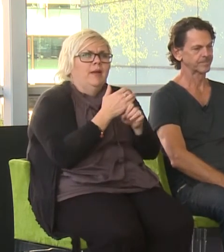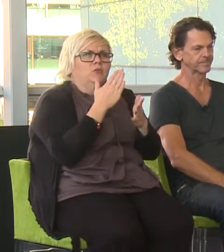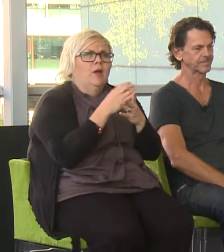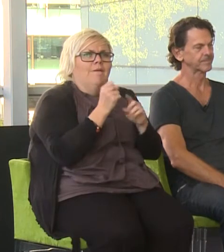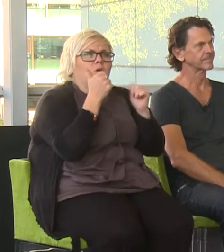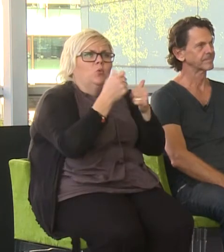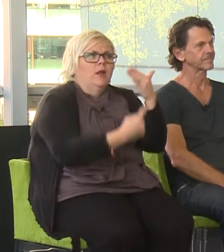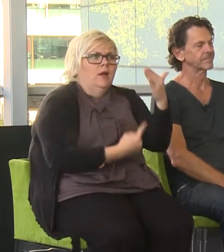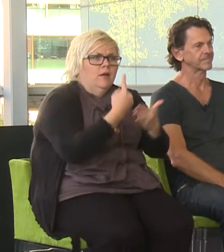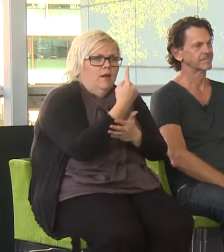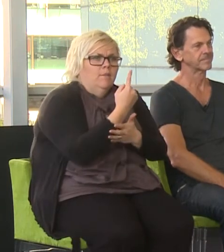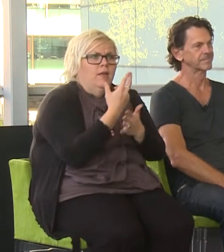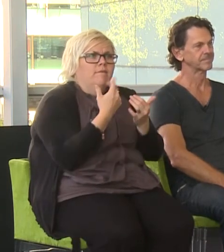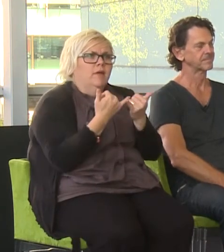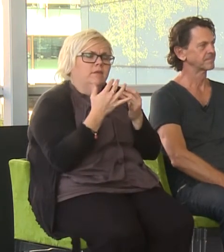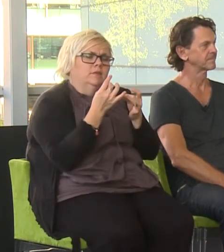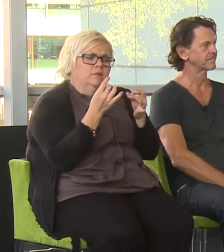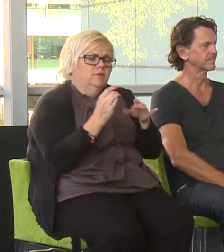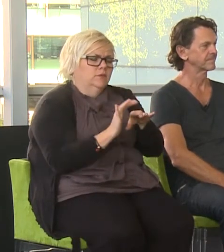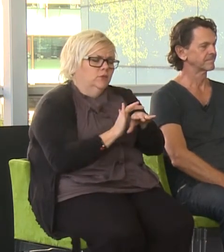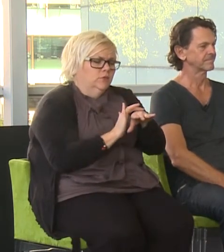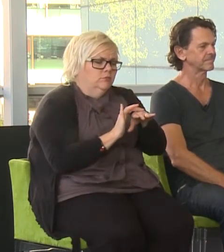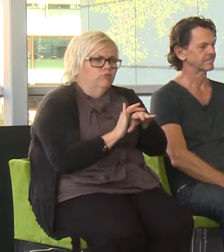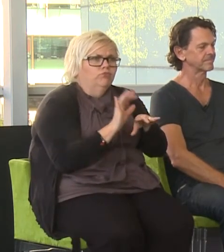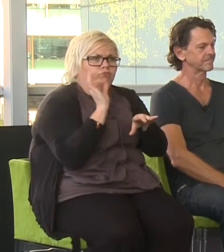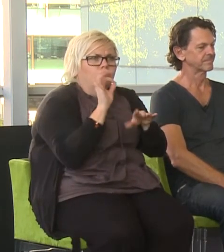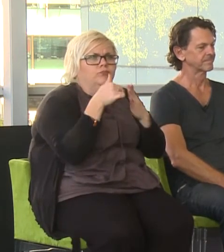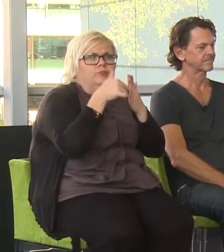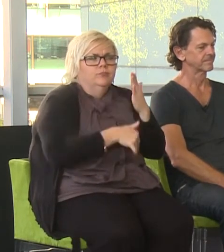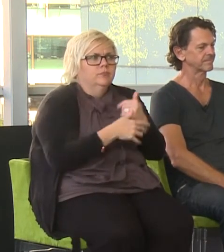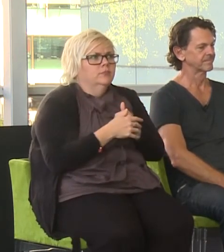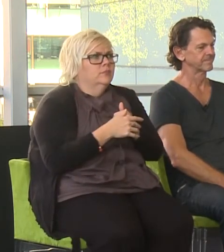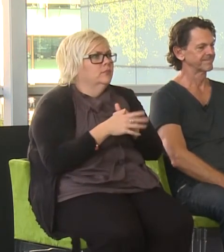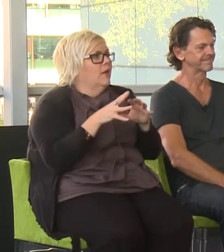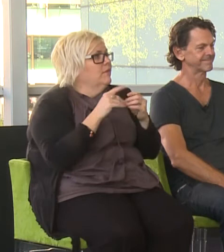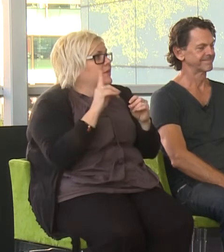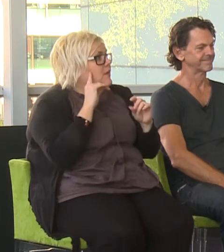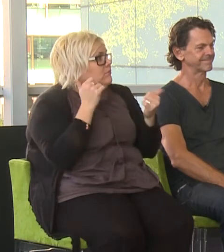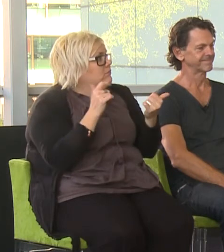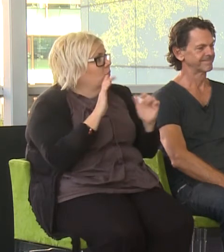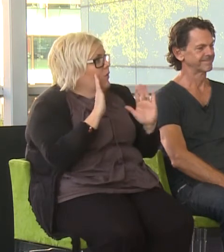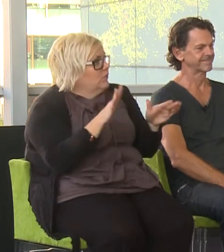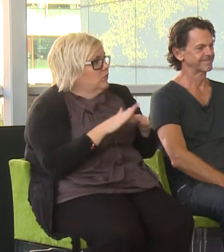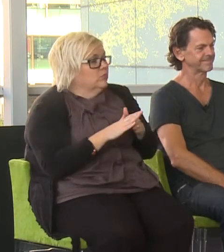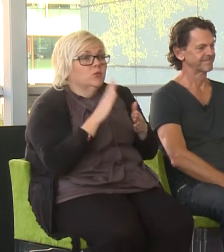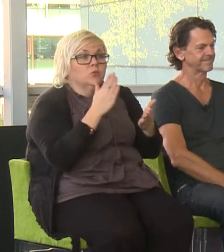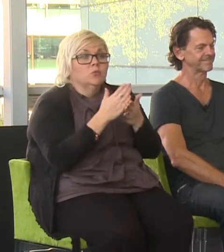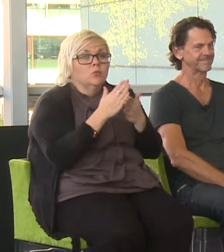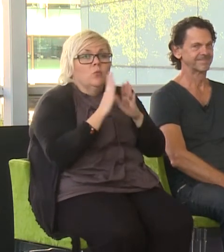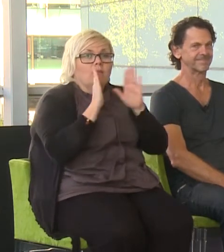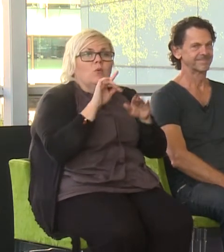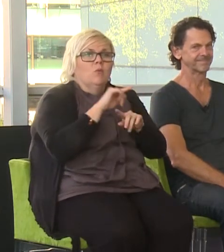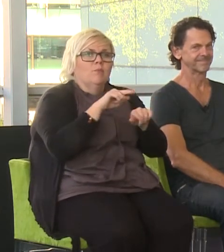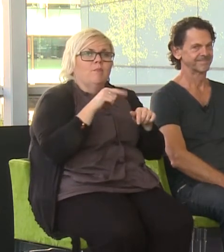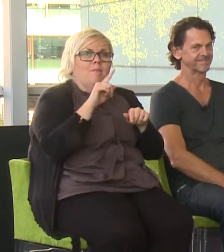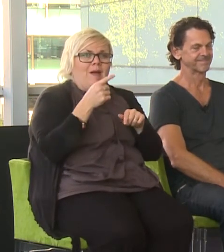tolerances, the intricate surface details. Now, all this sounds wonderful, right? Well, it is to a point, but